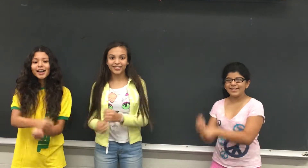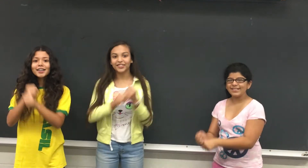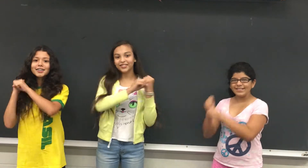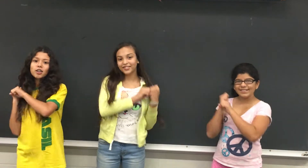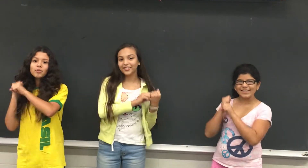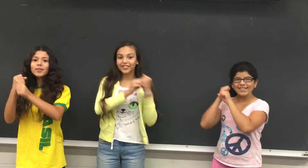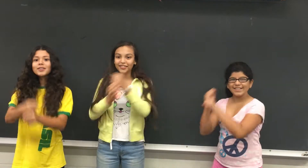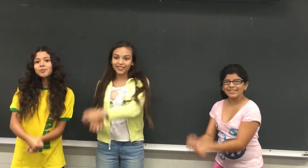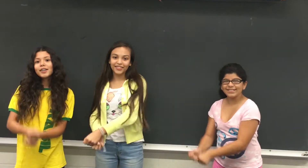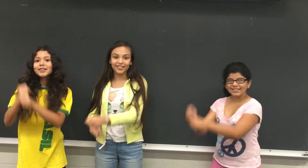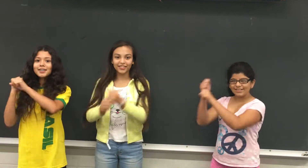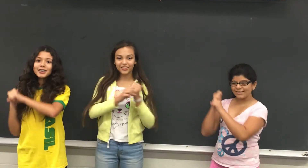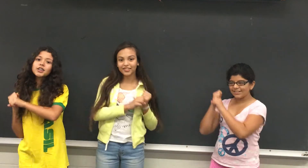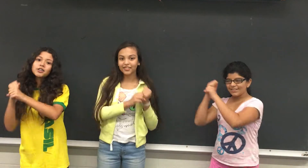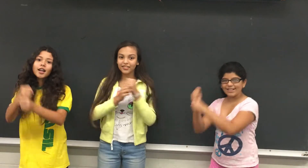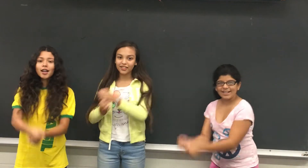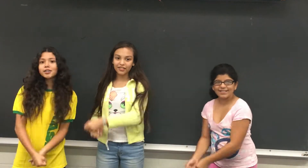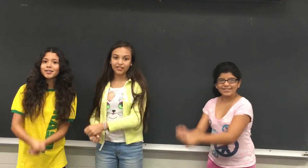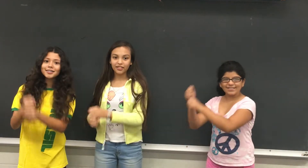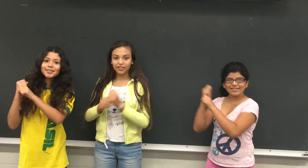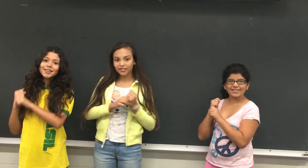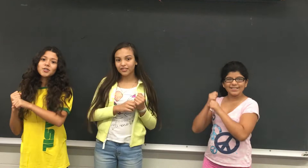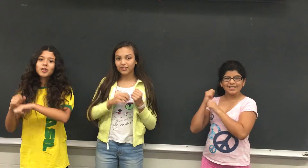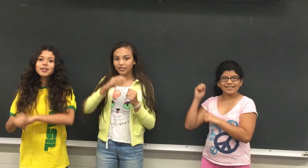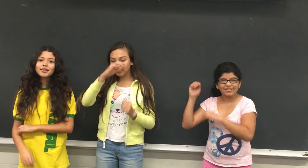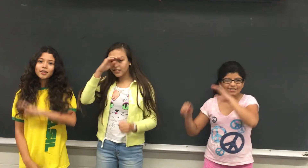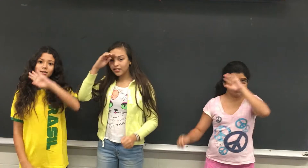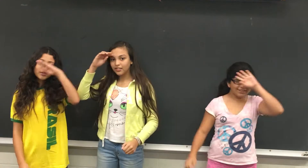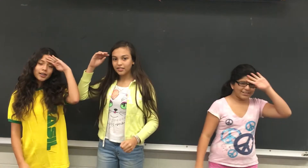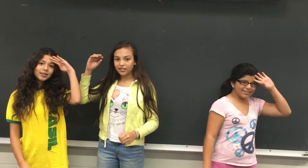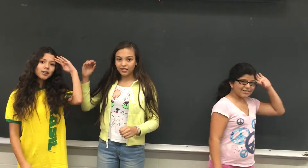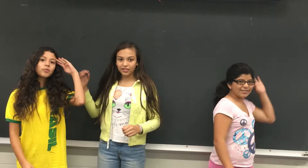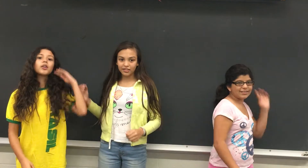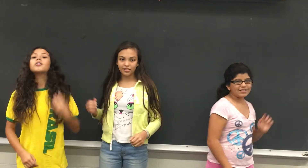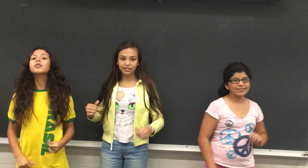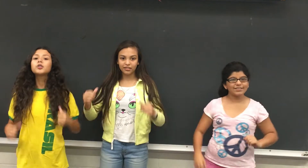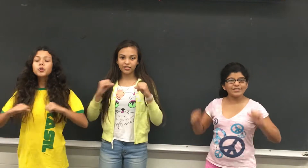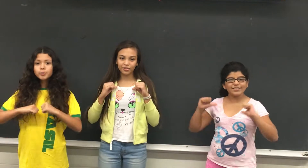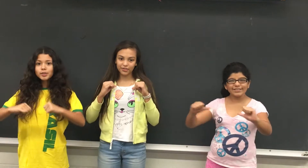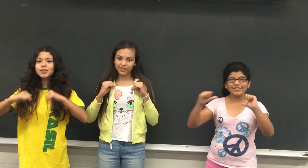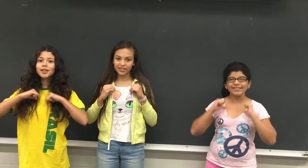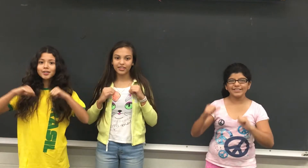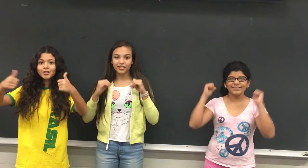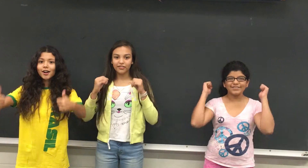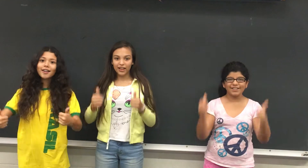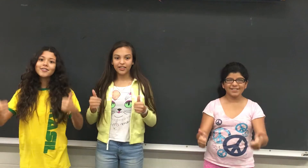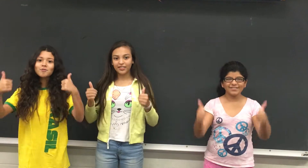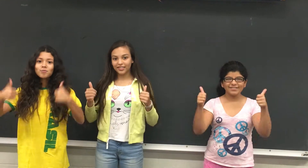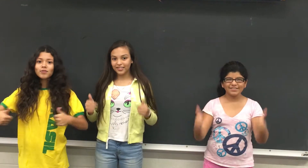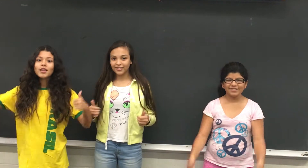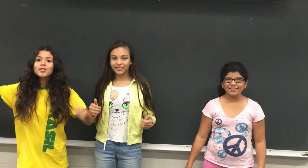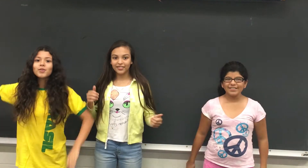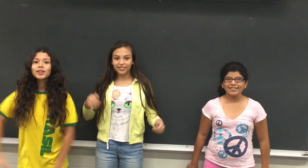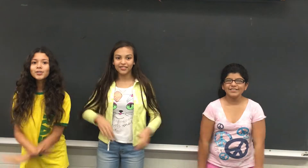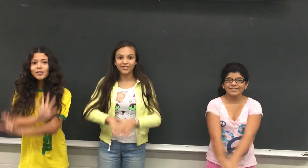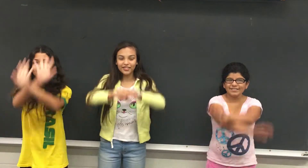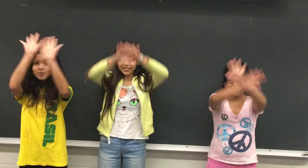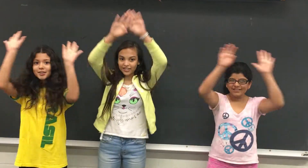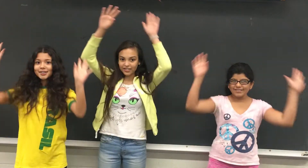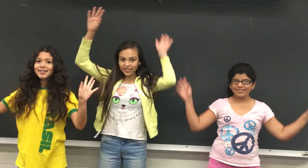changed by human environmental interaction. Yeah, they developed the landscape, allowing humans there to thrive. So grab the rivers and block the